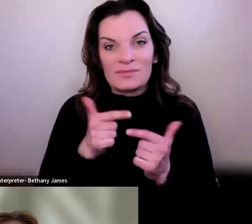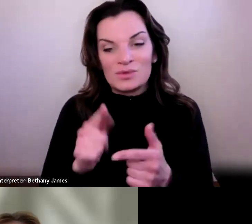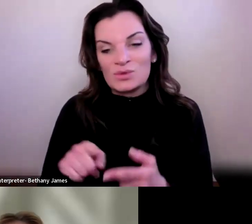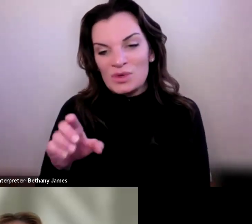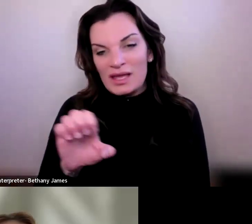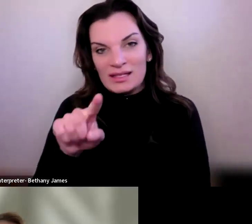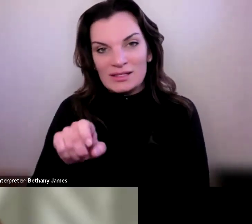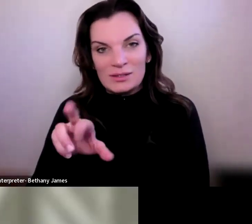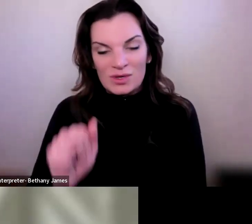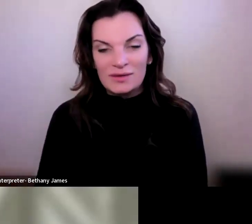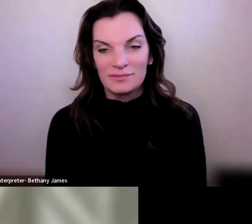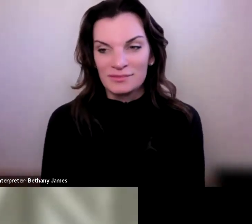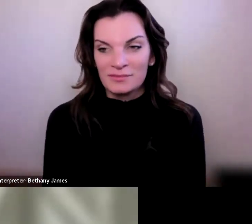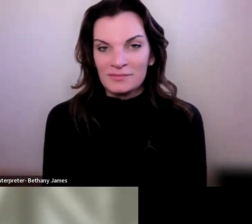much.